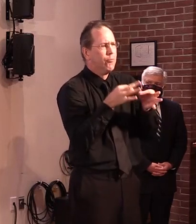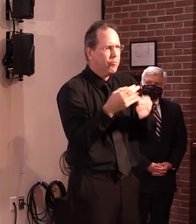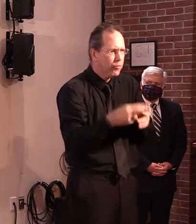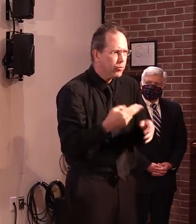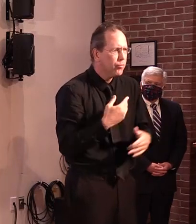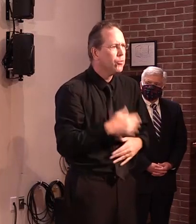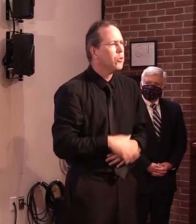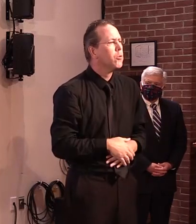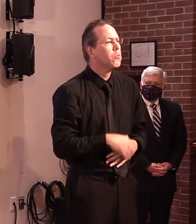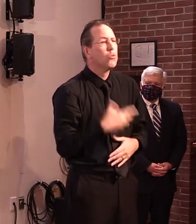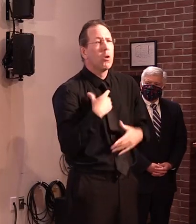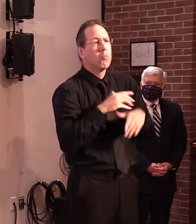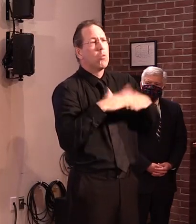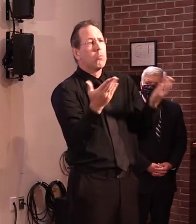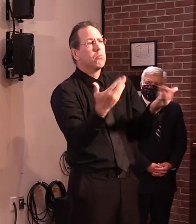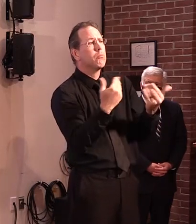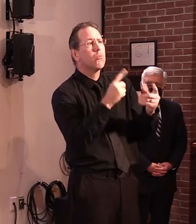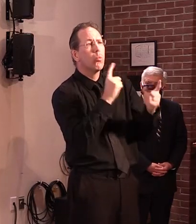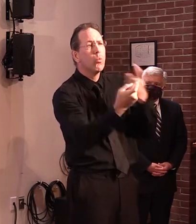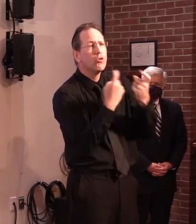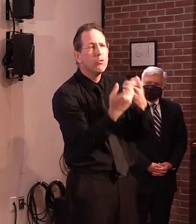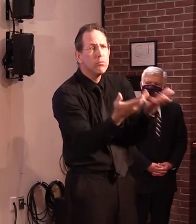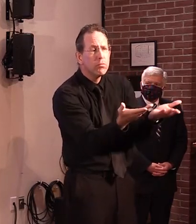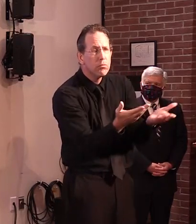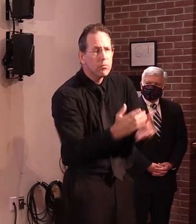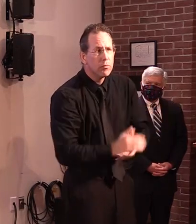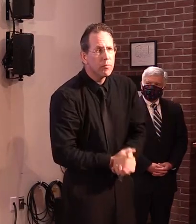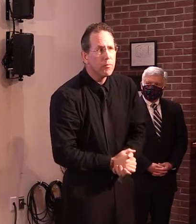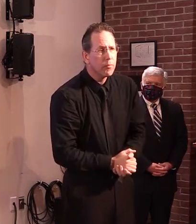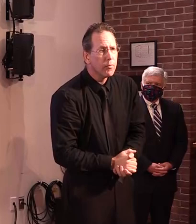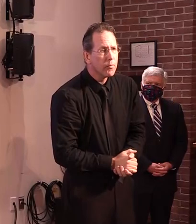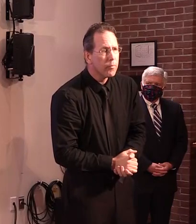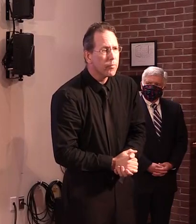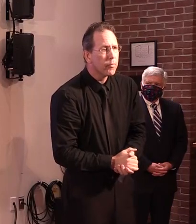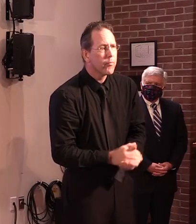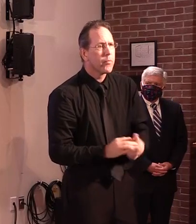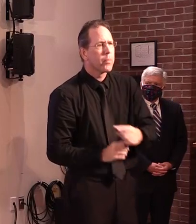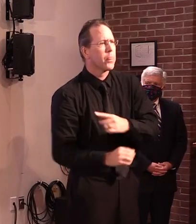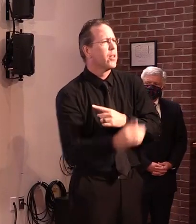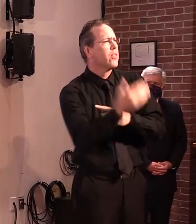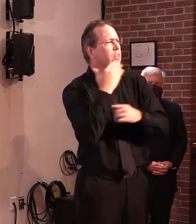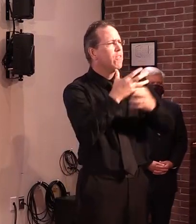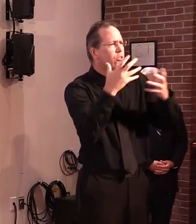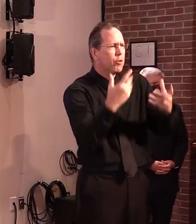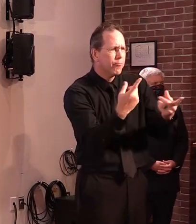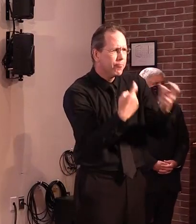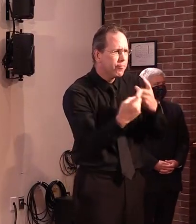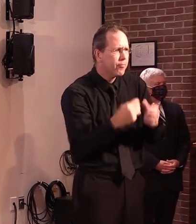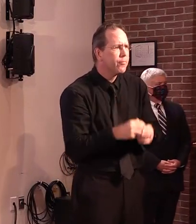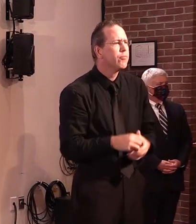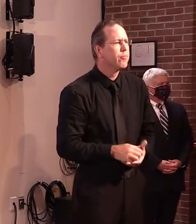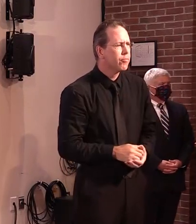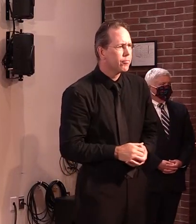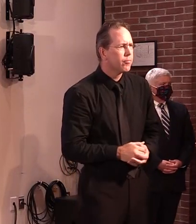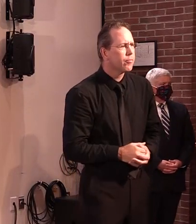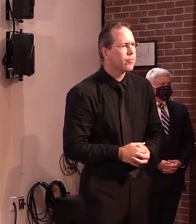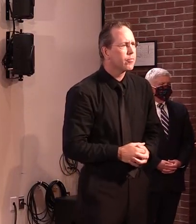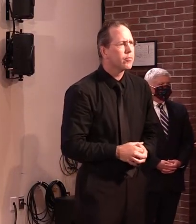questions. Thank you very much, Dr. Fauci. We'll start with Calvin from WCEX.